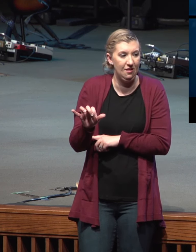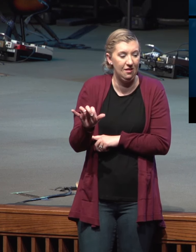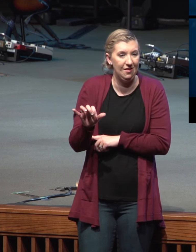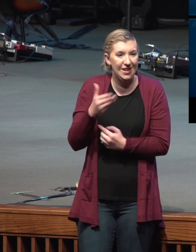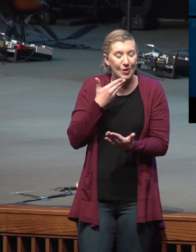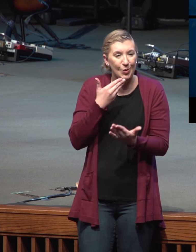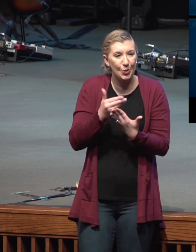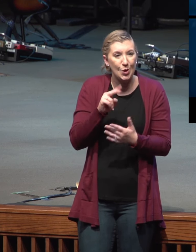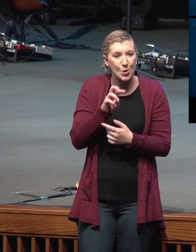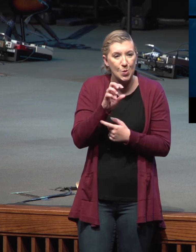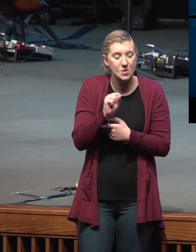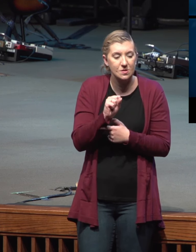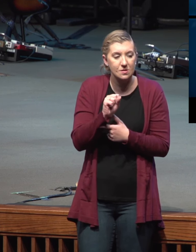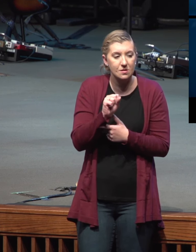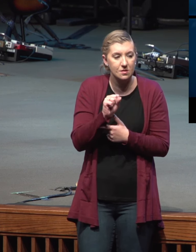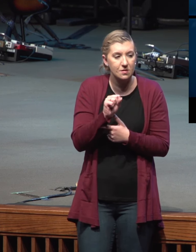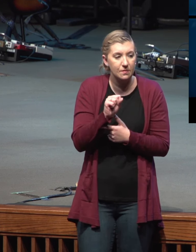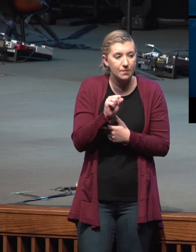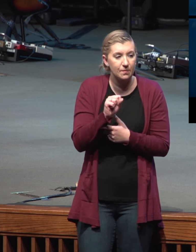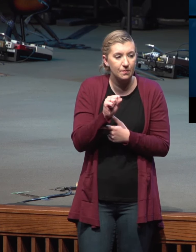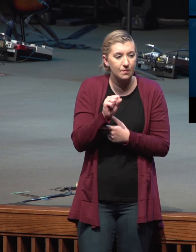good news.